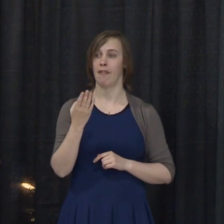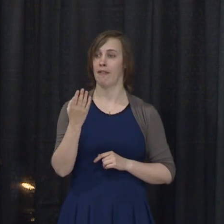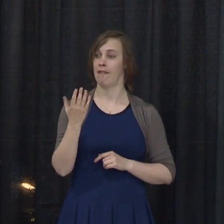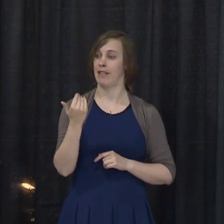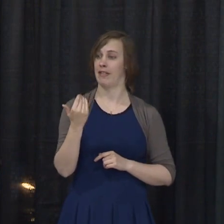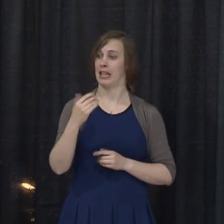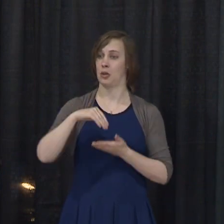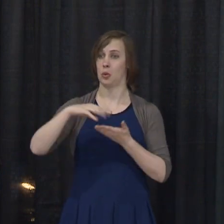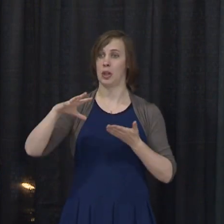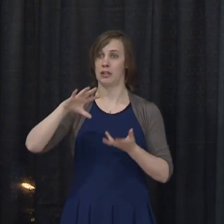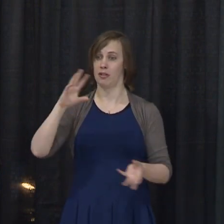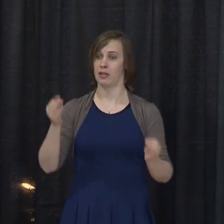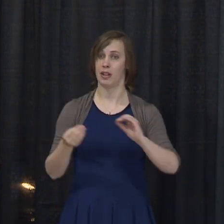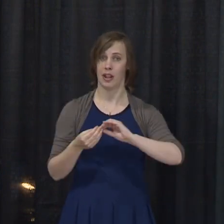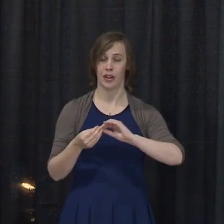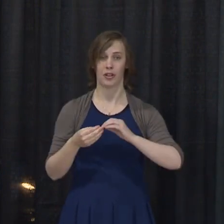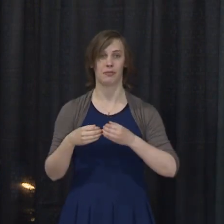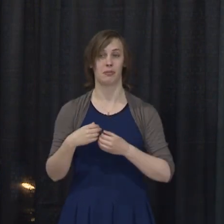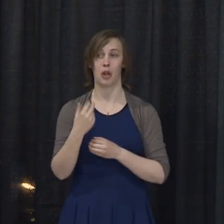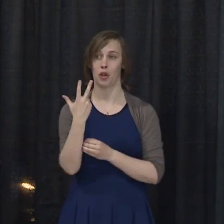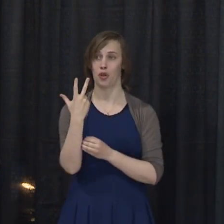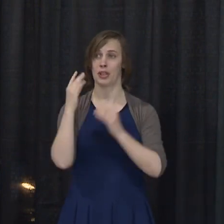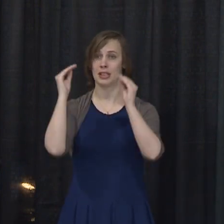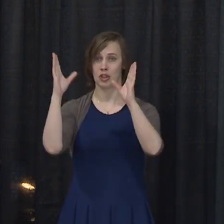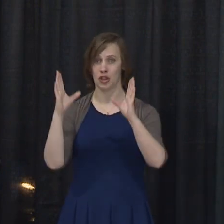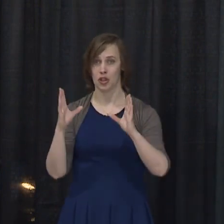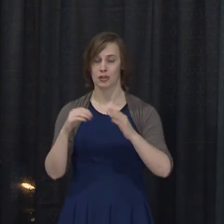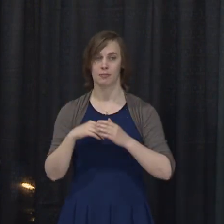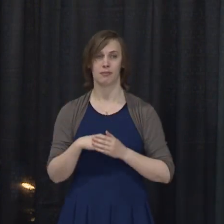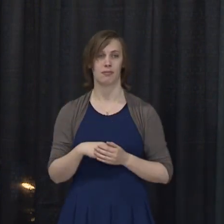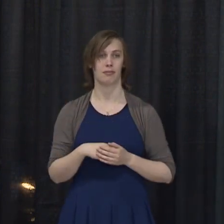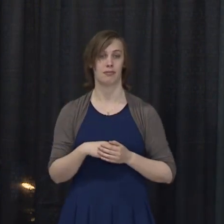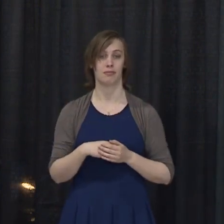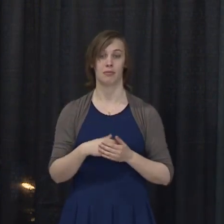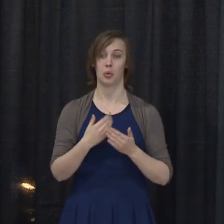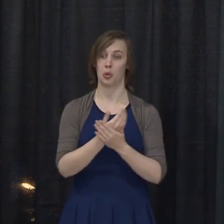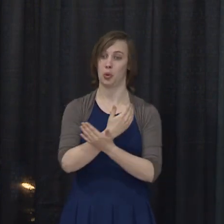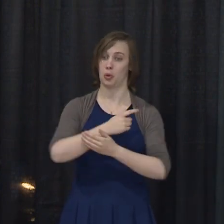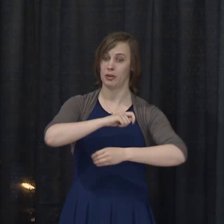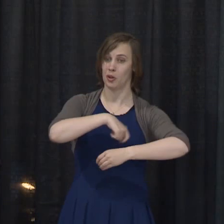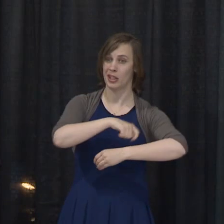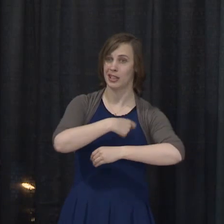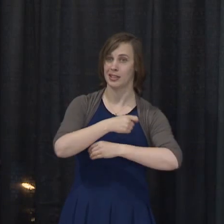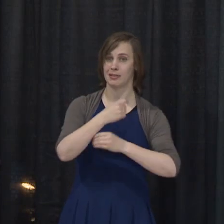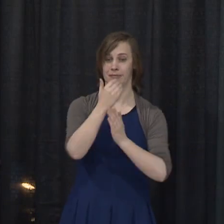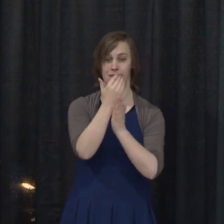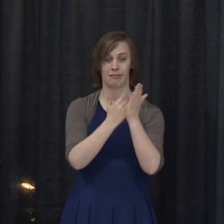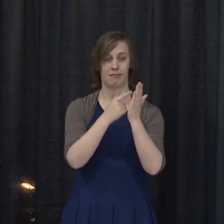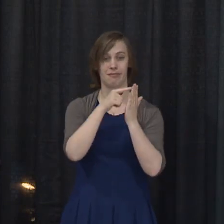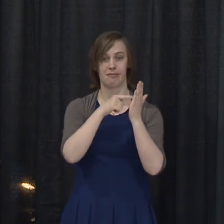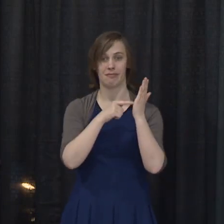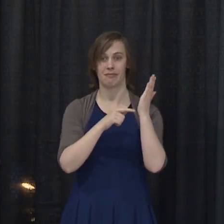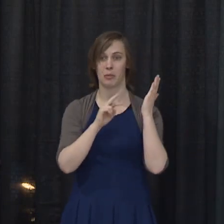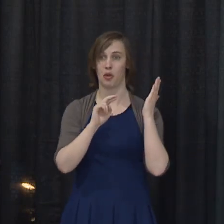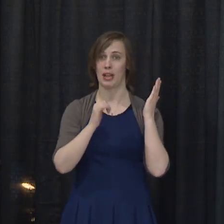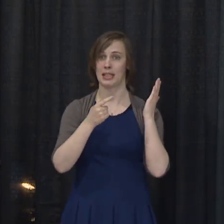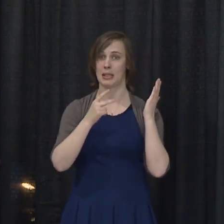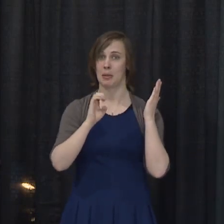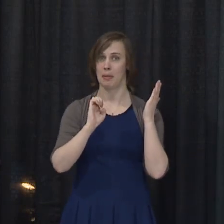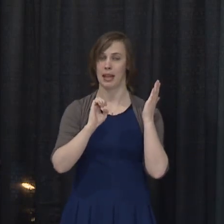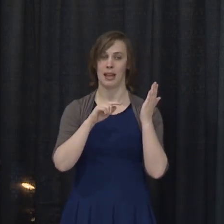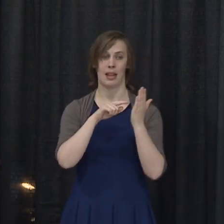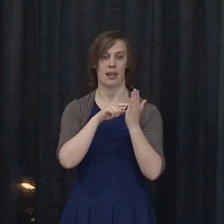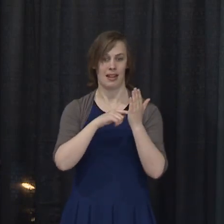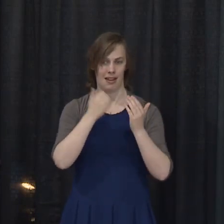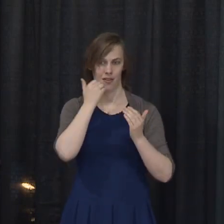new recipes almost daily. I fell in love with culinary math. I did. I parked in the